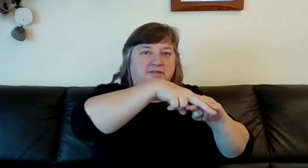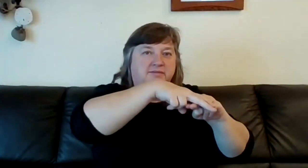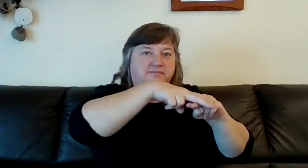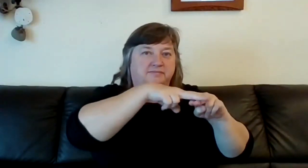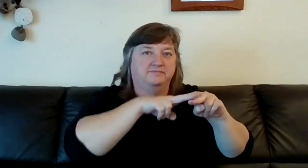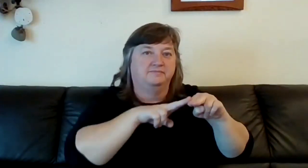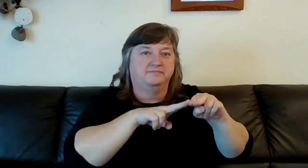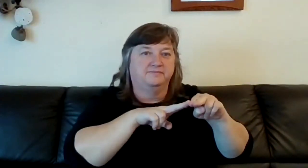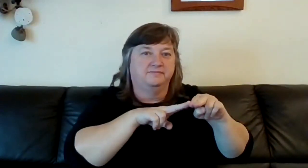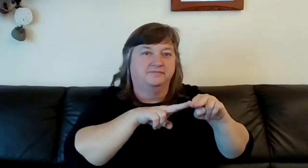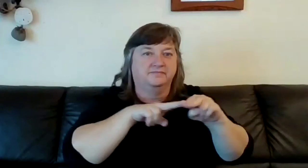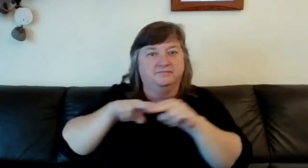space.